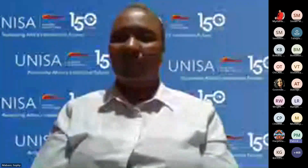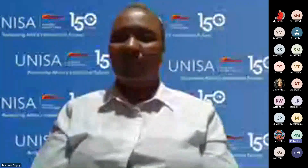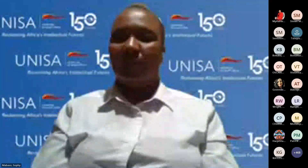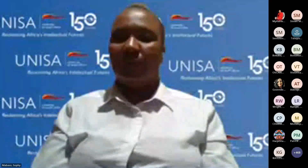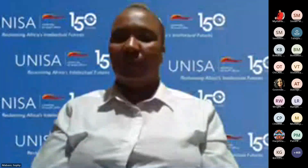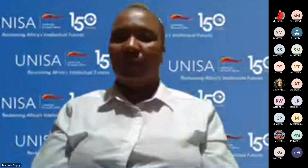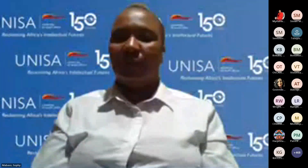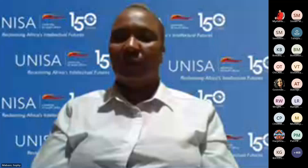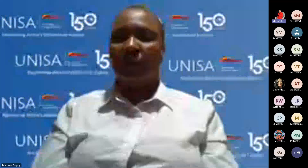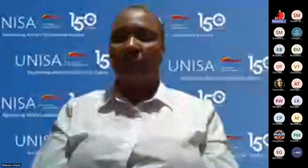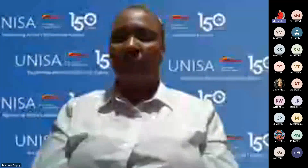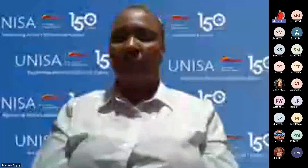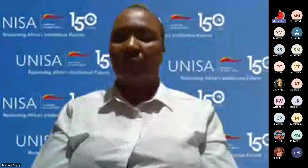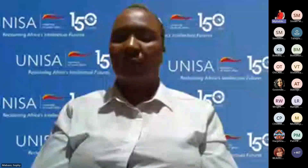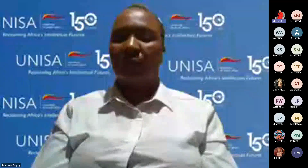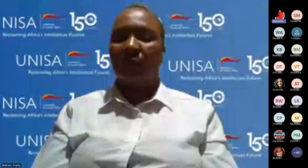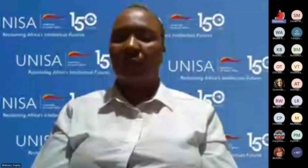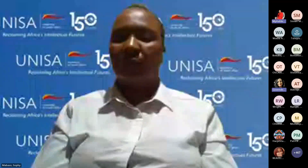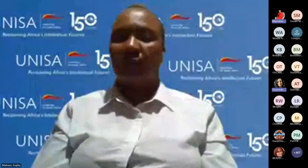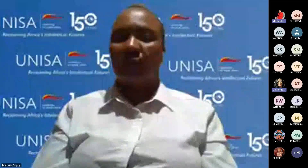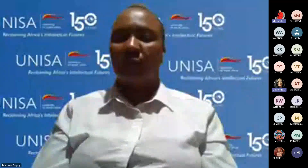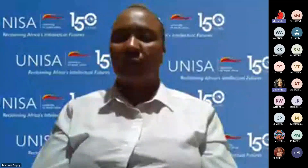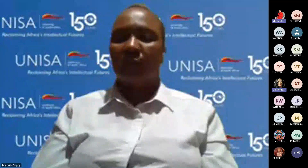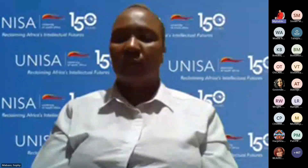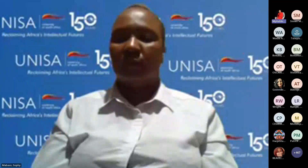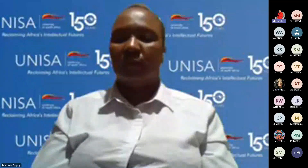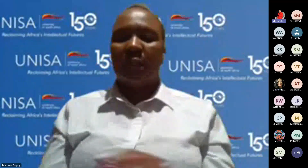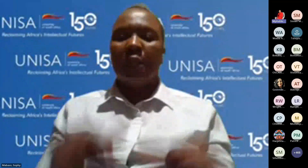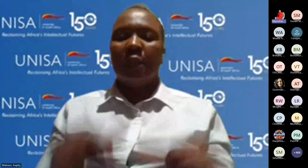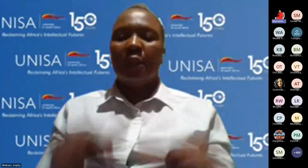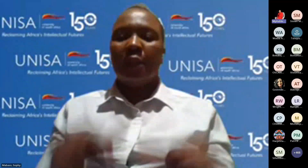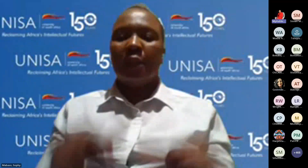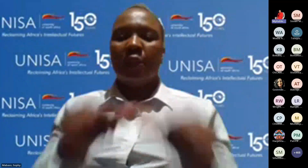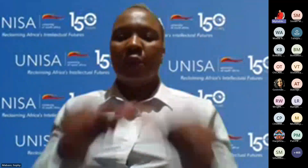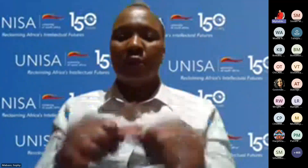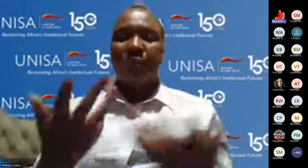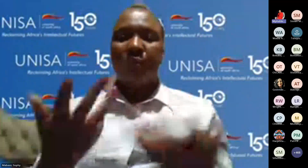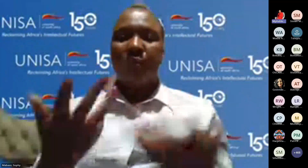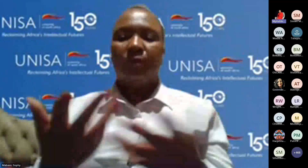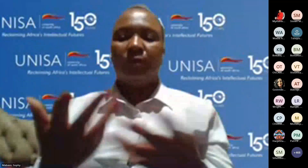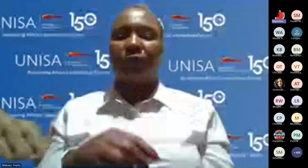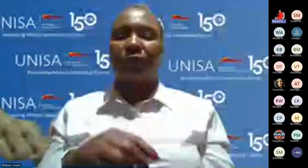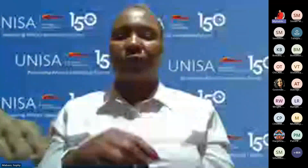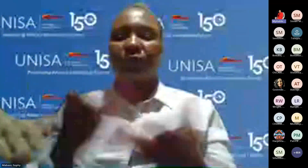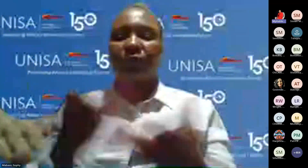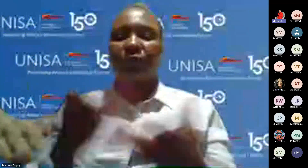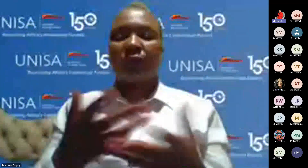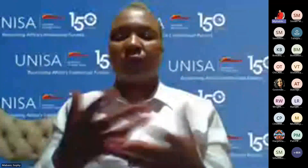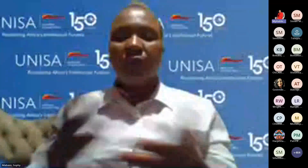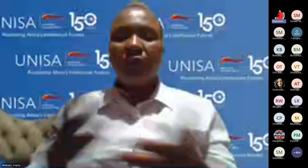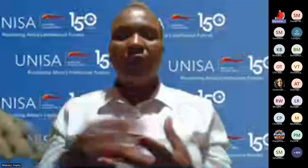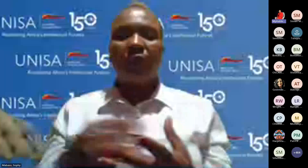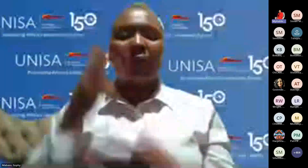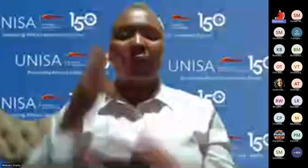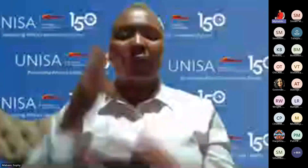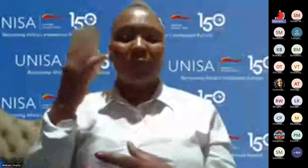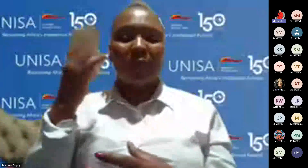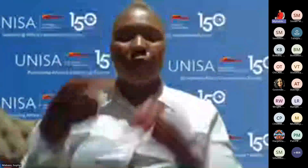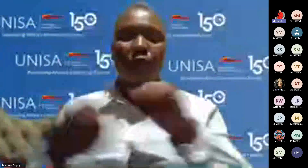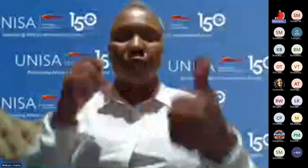in? Yes, it's a follow-up on this one, or where you experience problems. Sorry